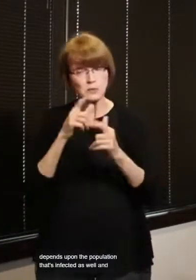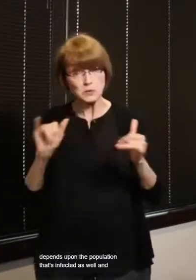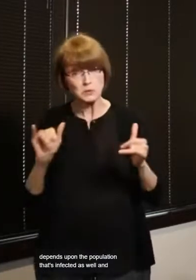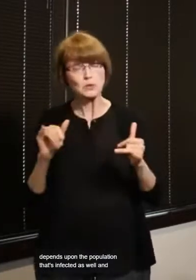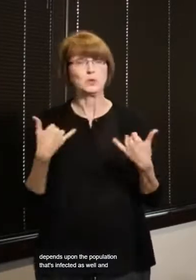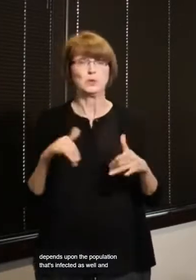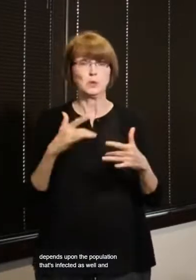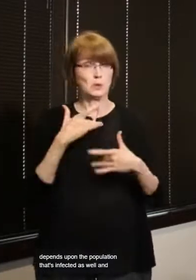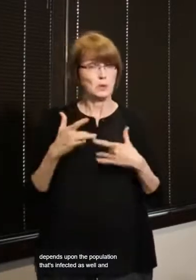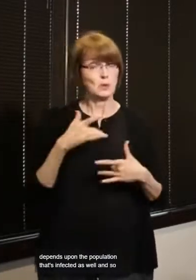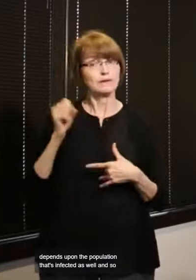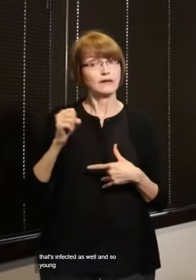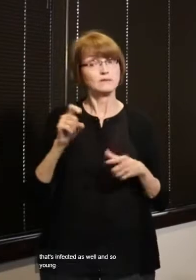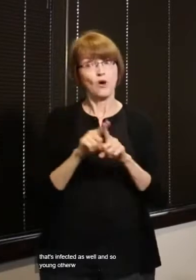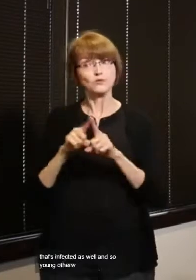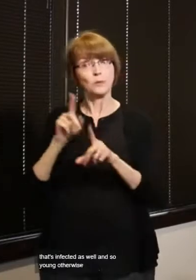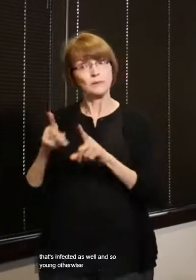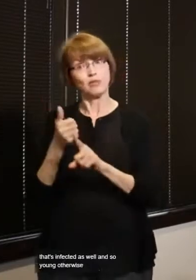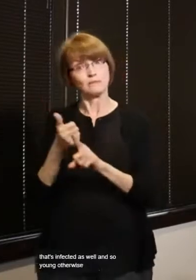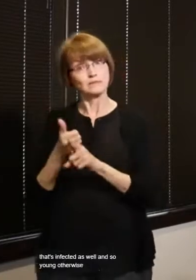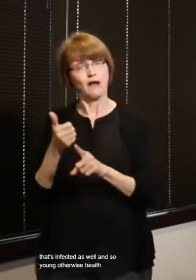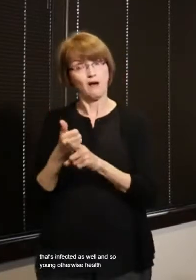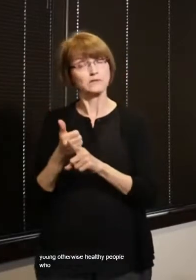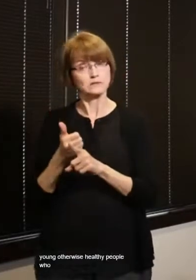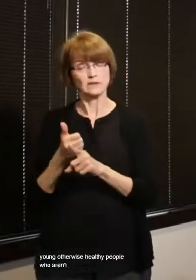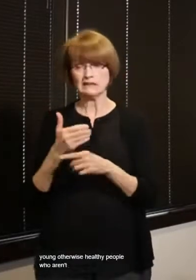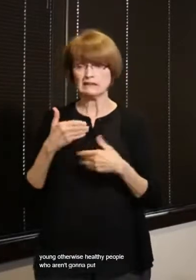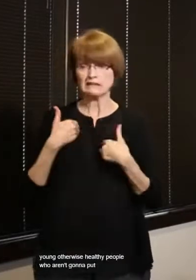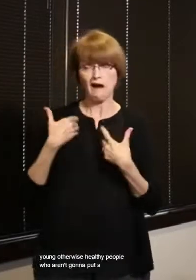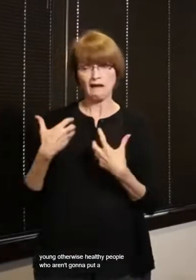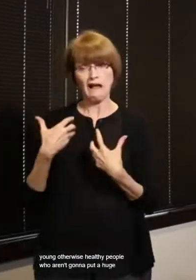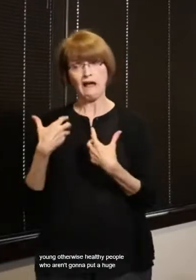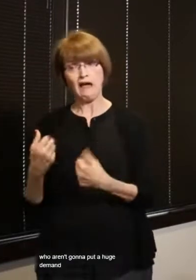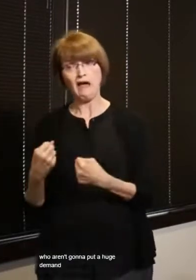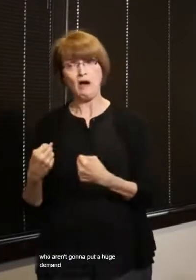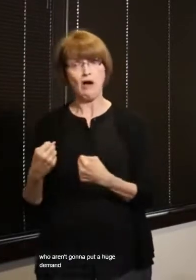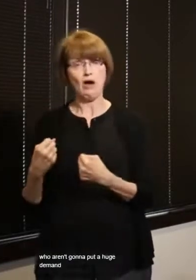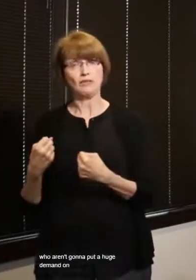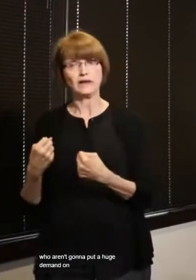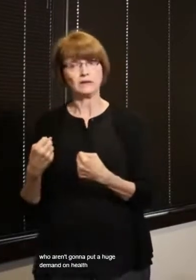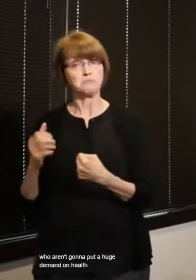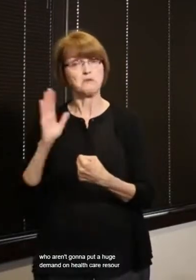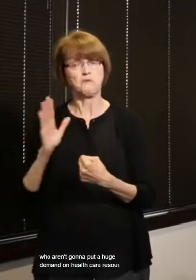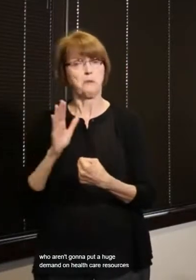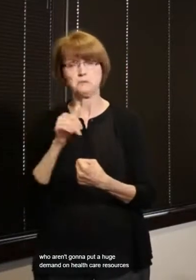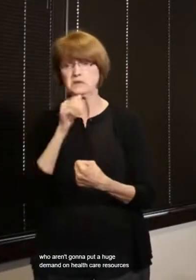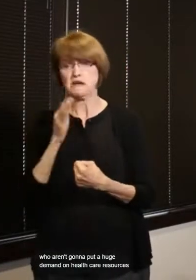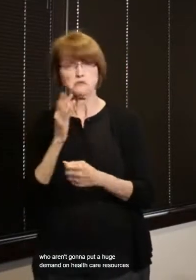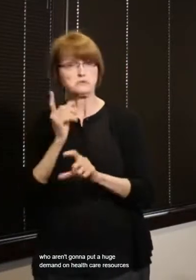And so young, otherwise healthy people who aren't going to put a huge demand on healthcare resources,